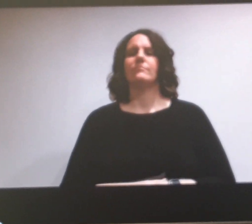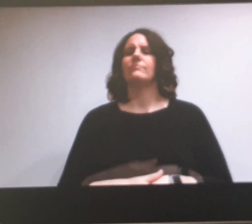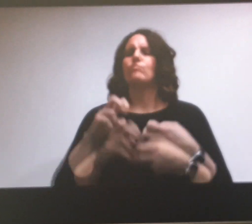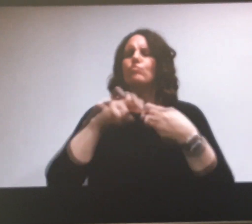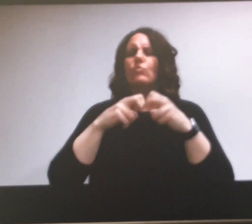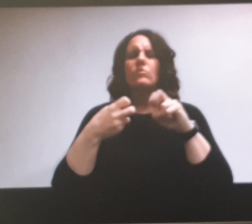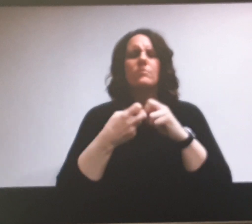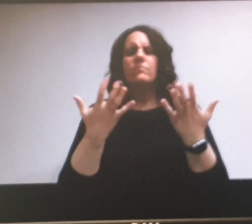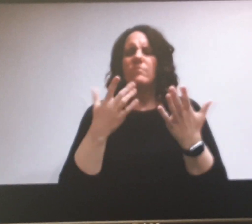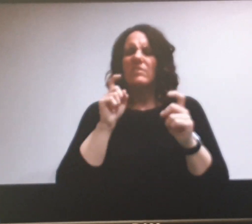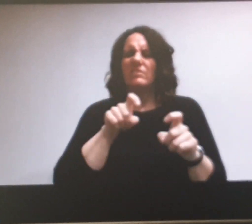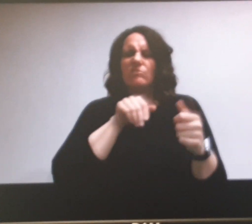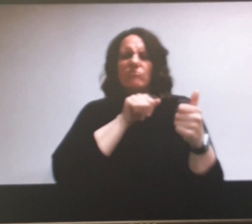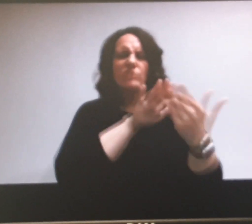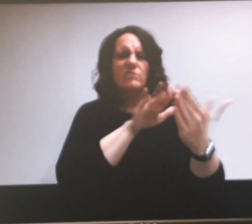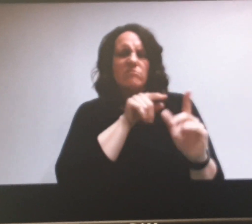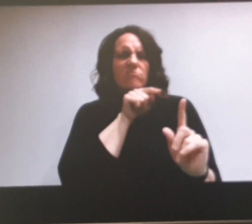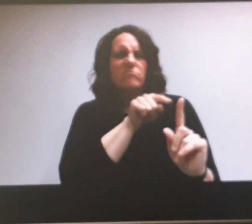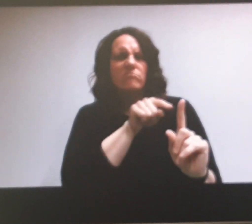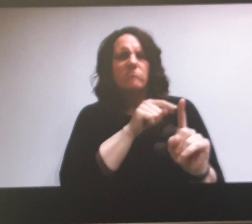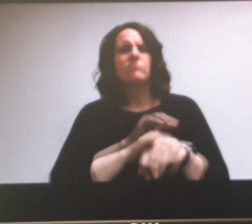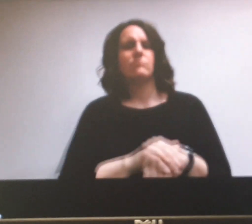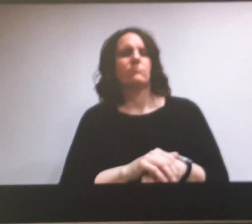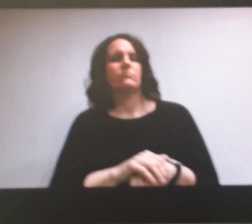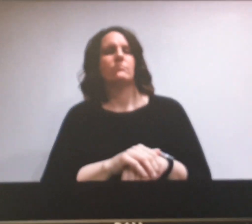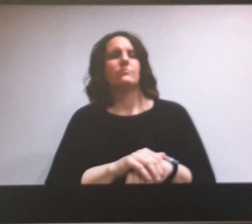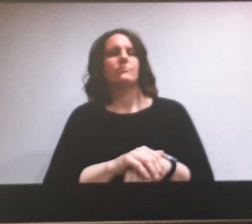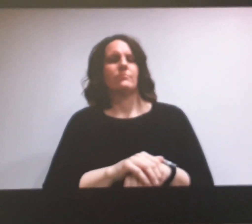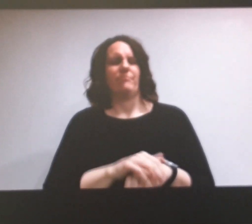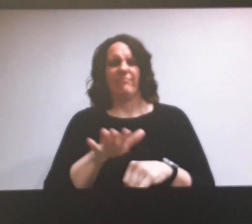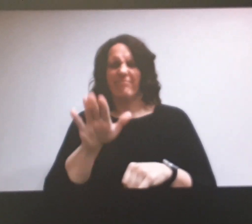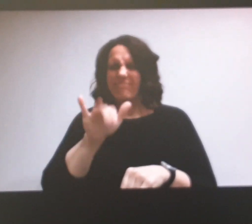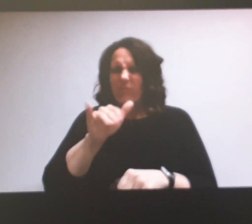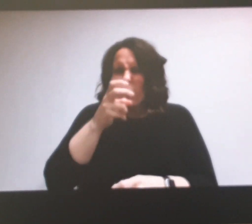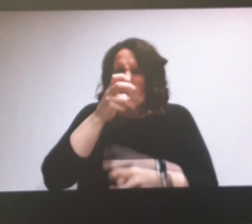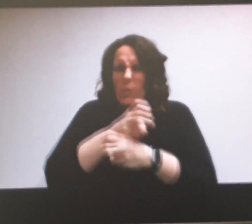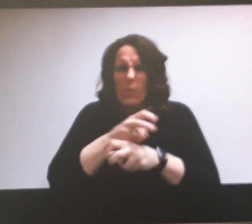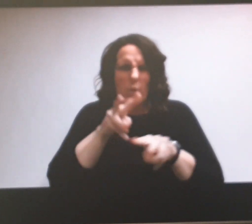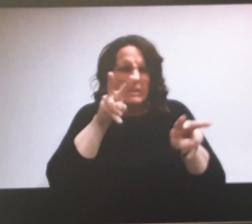a description of someone's clothing, what the issue needs to be addressed,